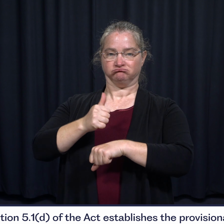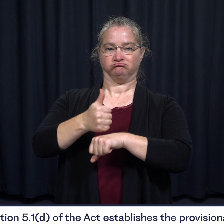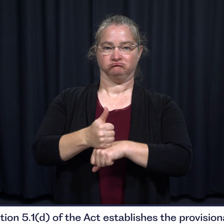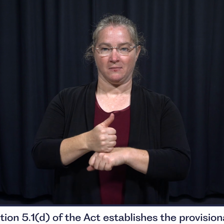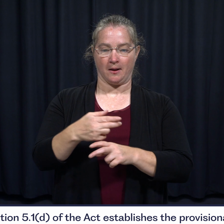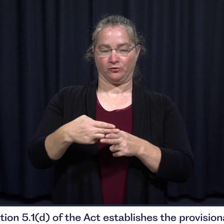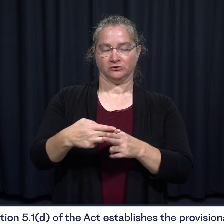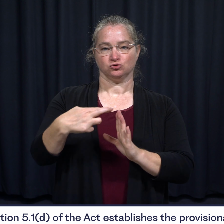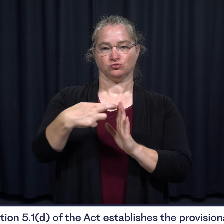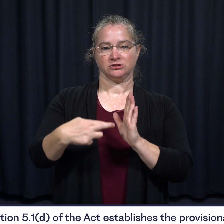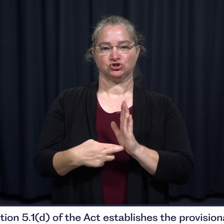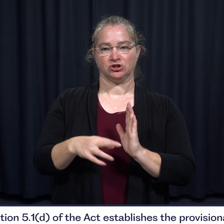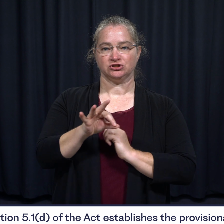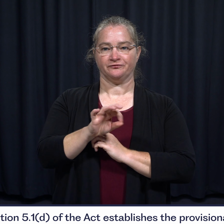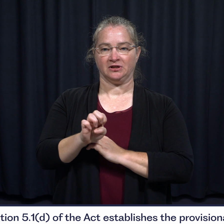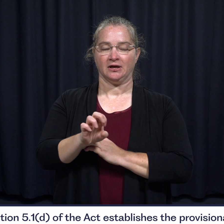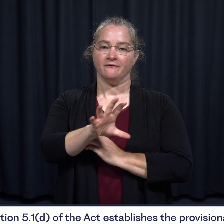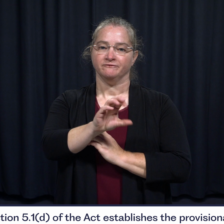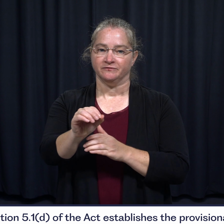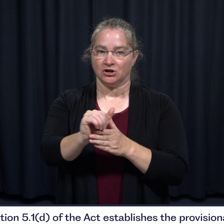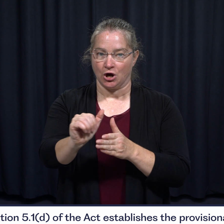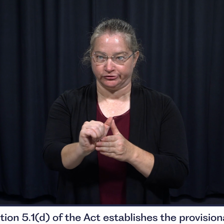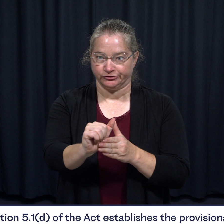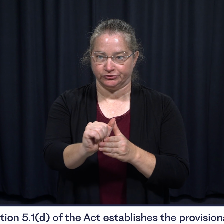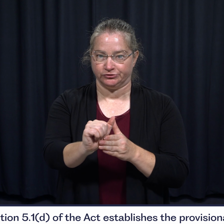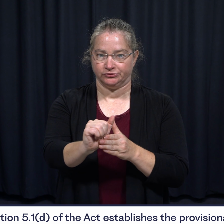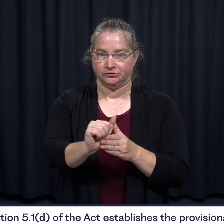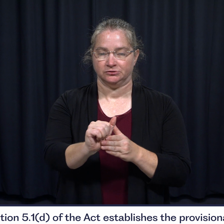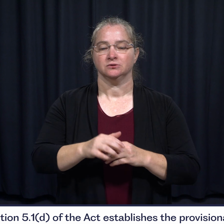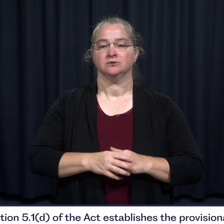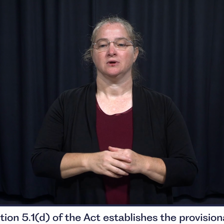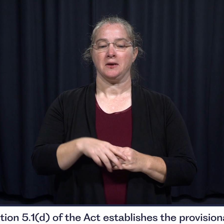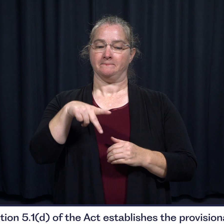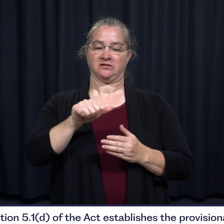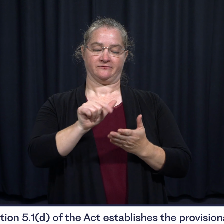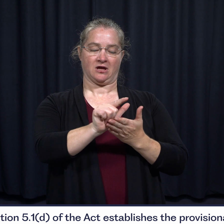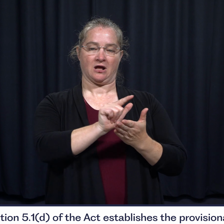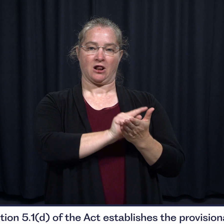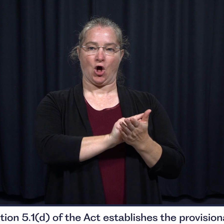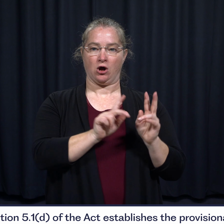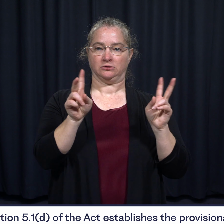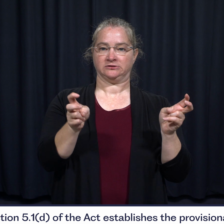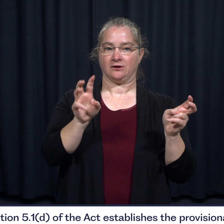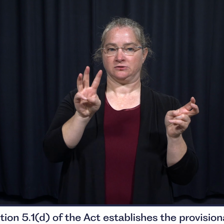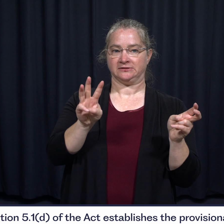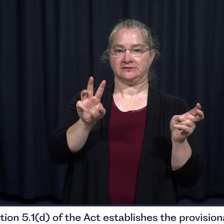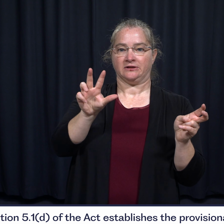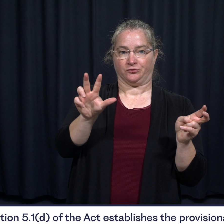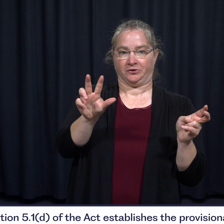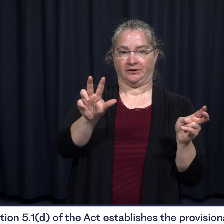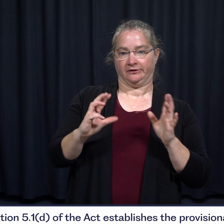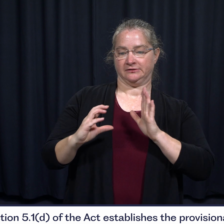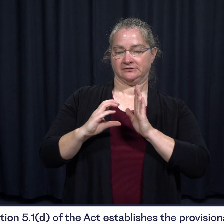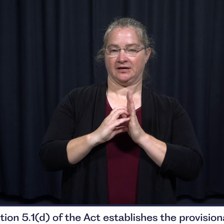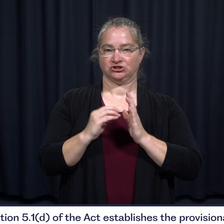fee of $50. Pennsylvania Statutes Title 63, Section